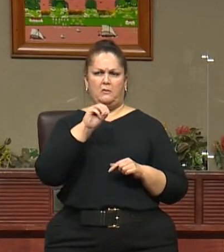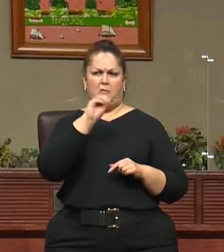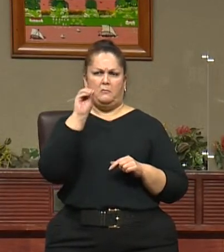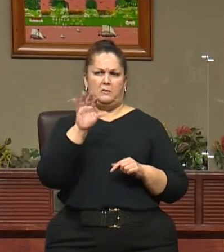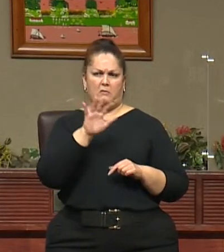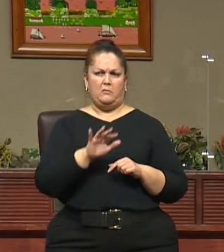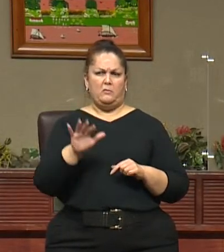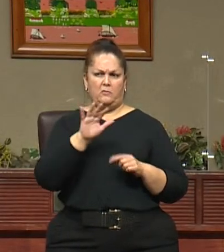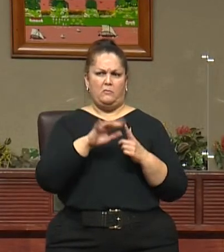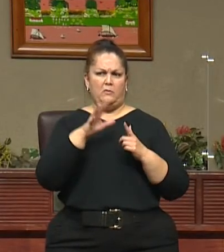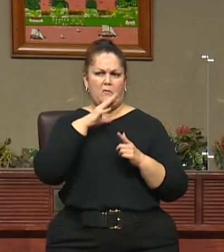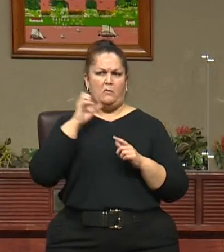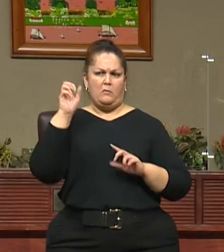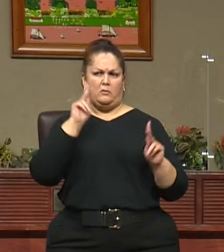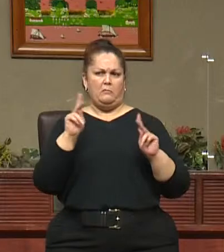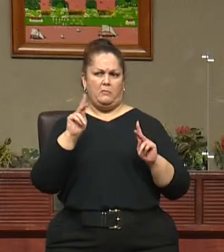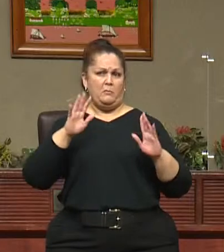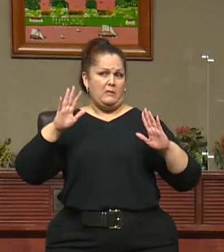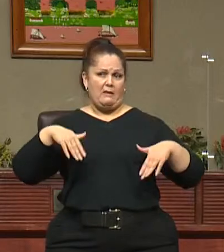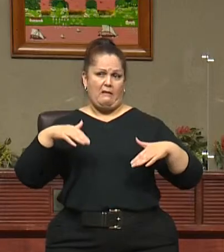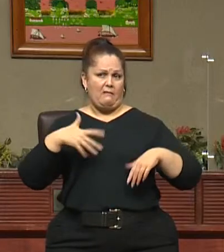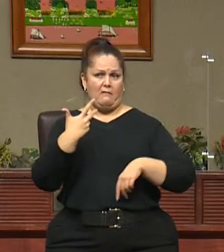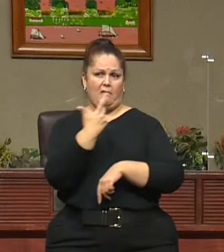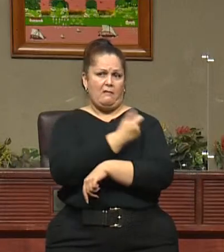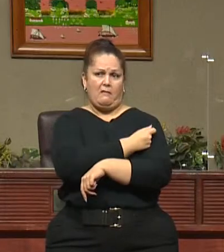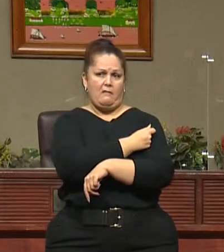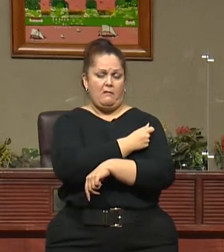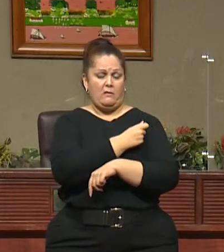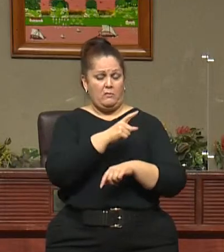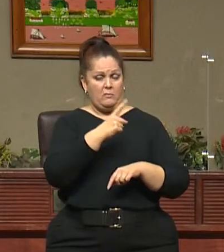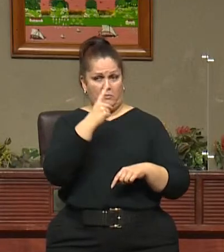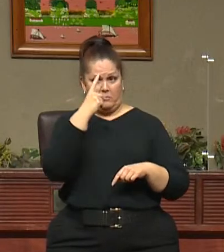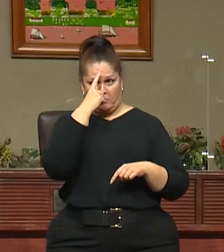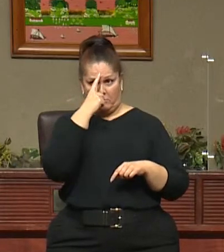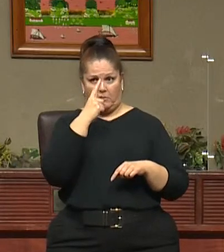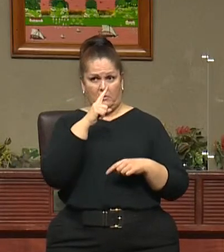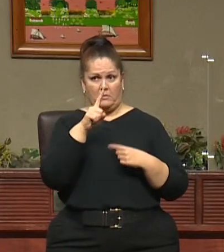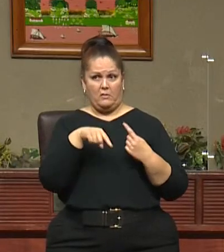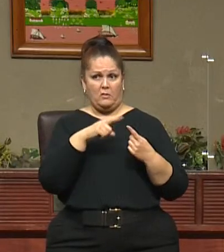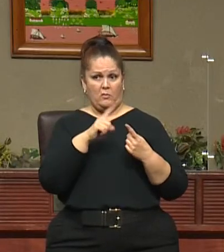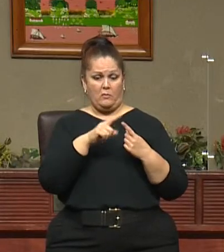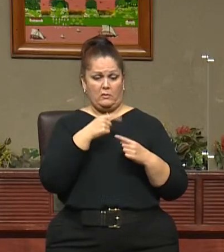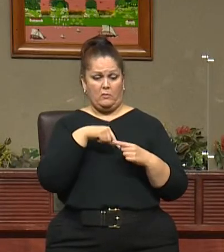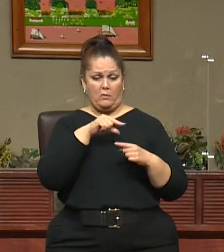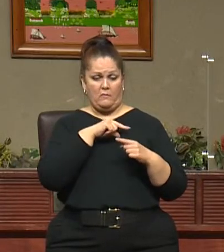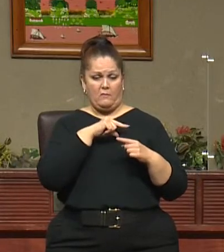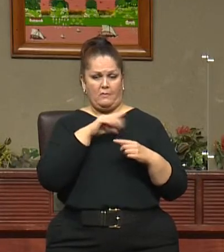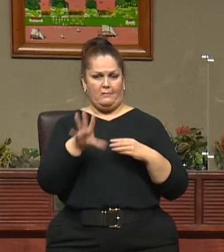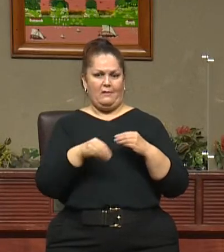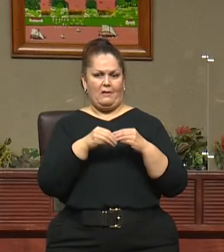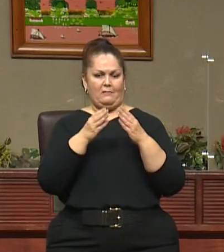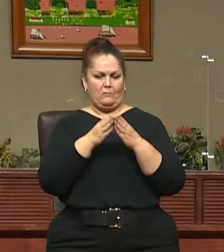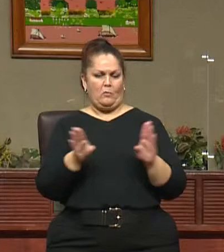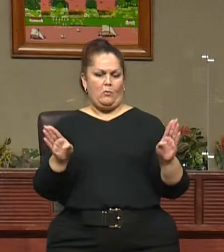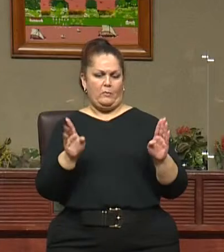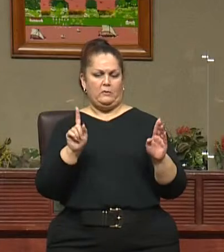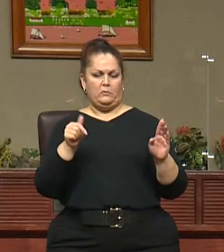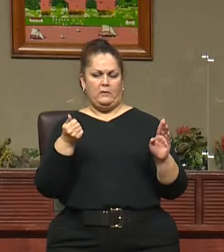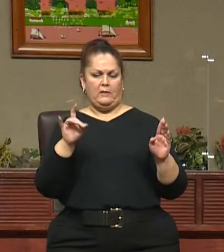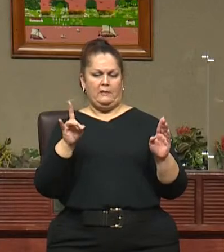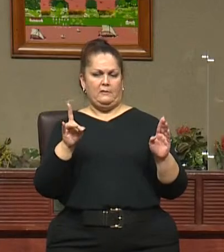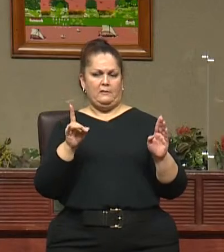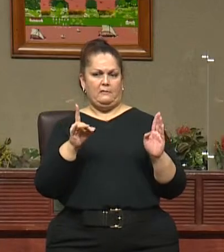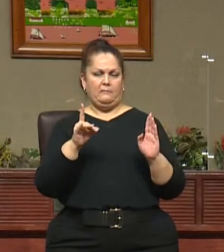county's seniors still not been vaccinated, do you feel that when the eligibility expands to 18+,